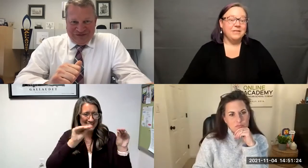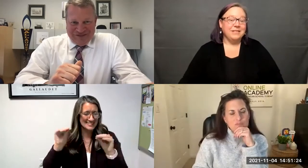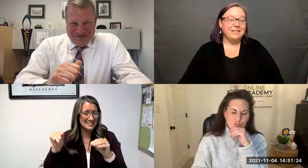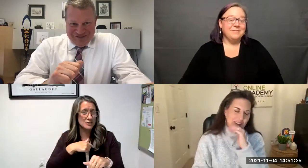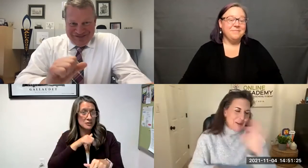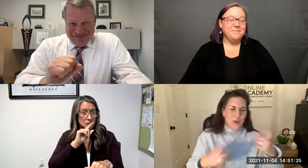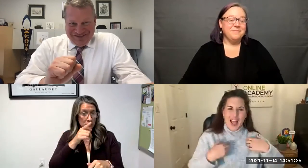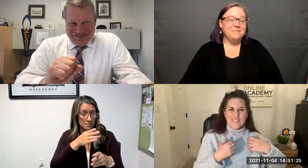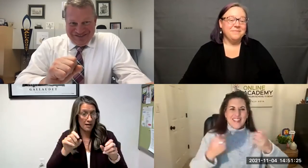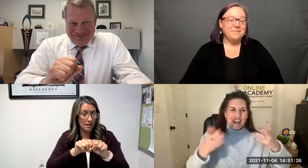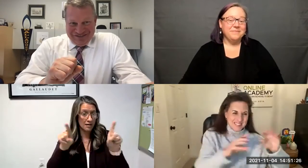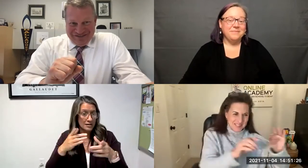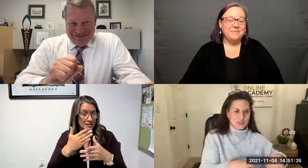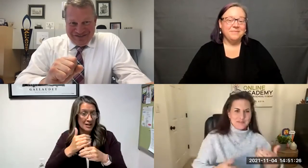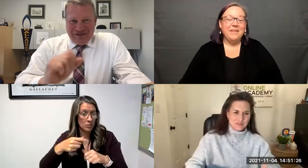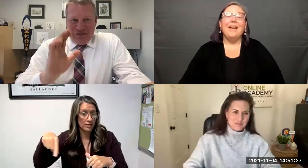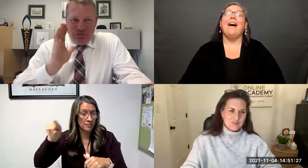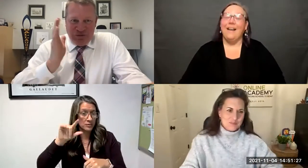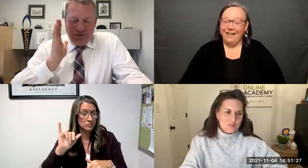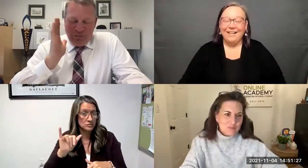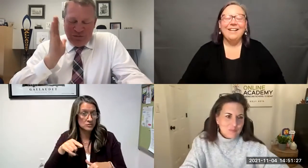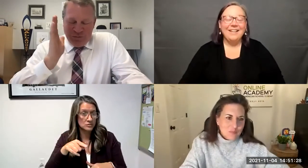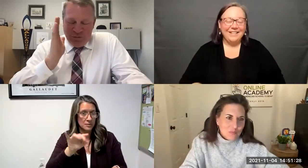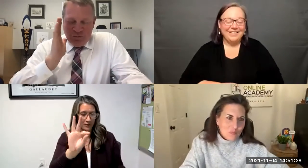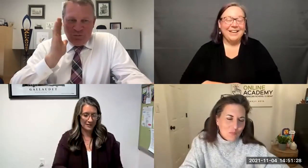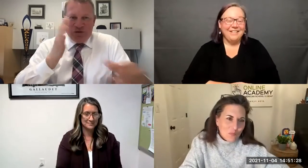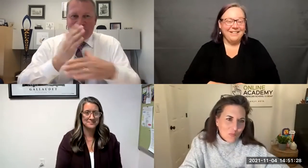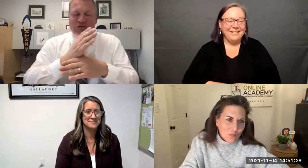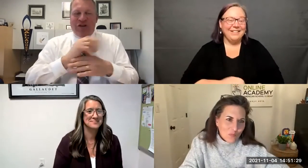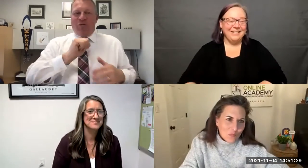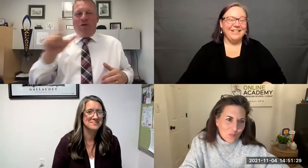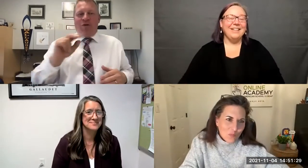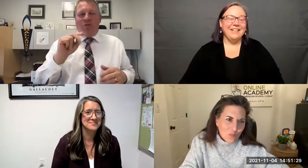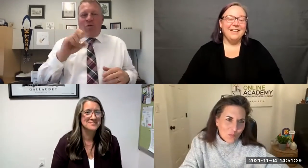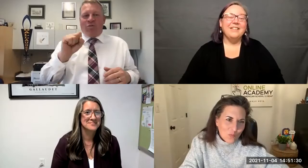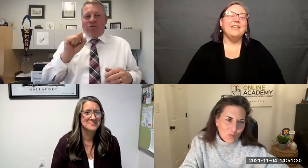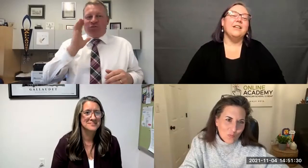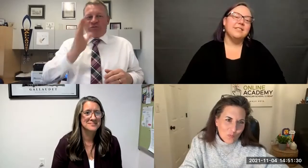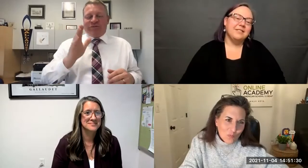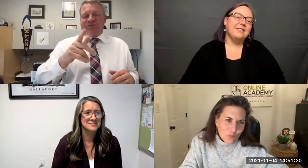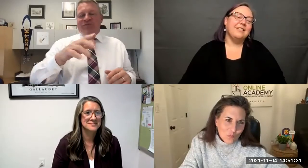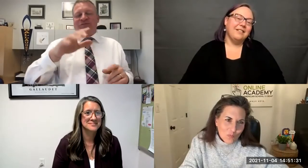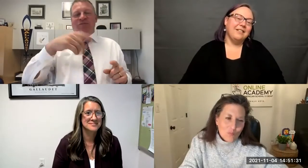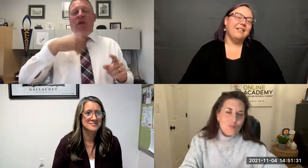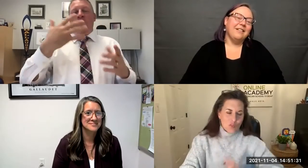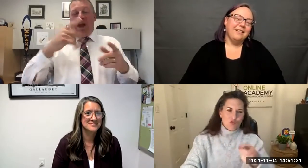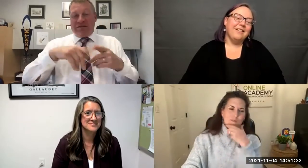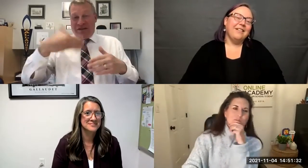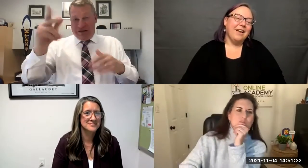Yeah, our slides are full of notes, so I'm not sure if that's something They we can are. share. Yeah. Yes. Share that. Okay. Yeah, we